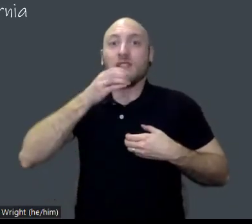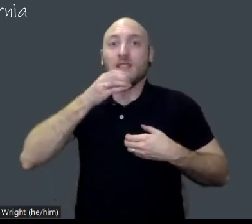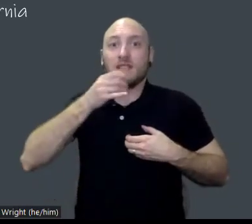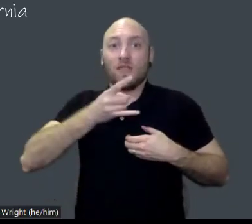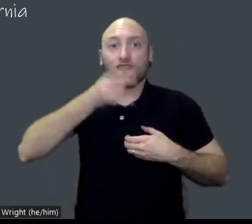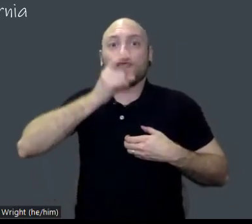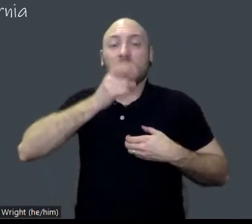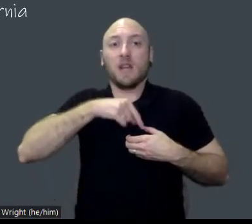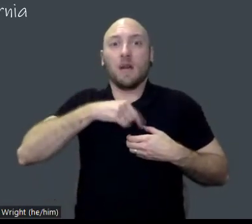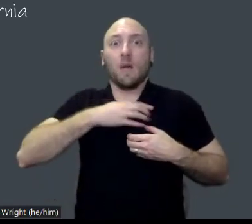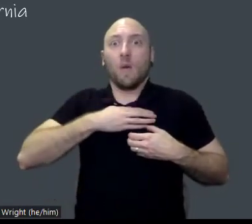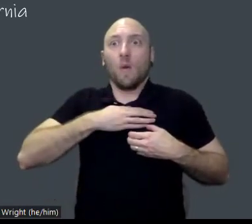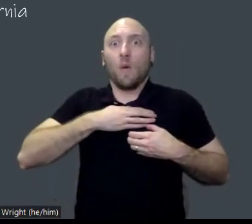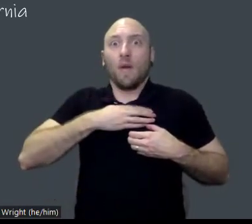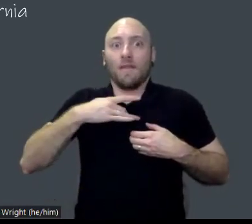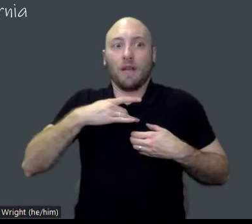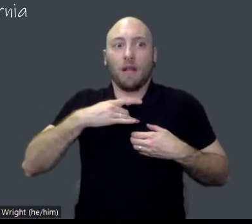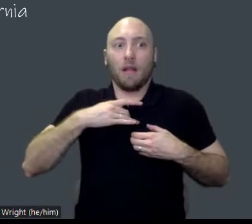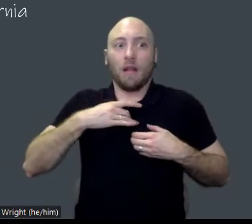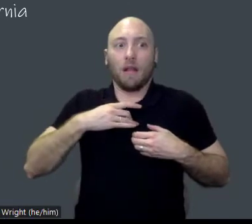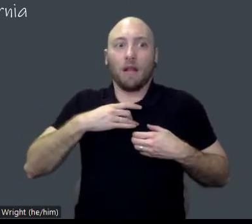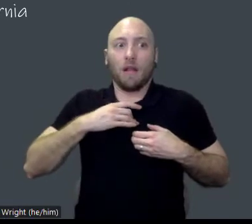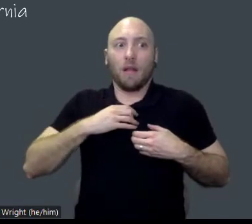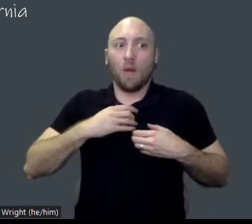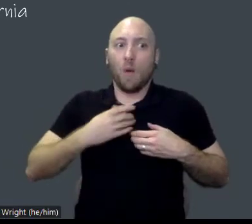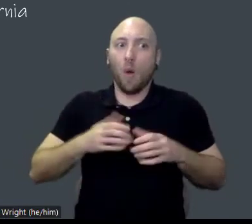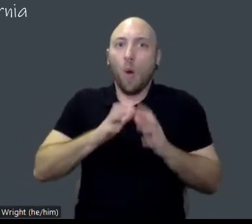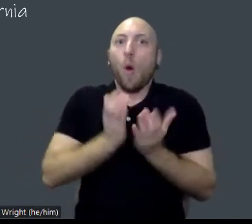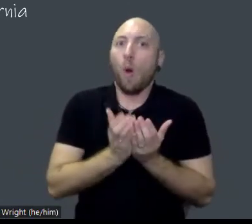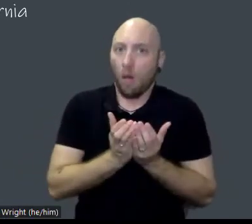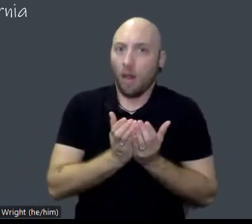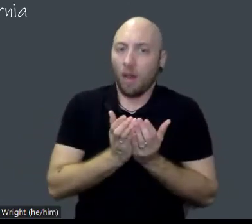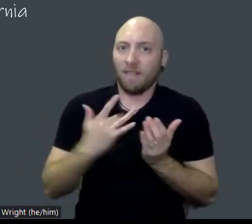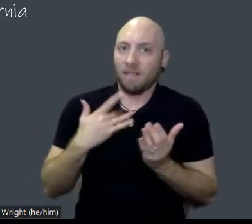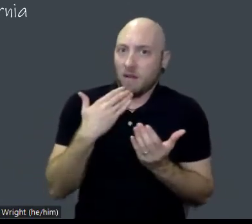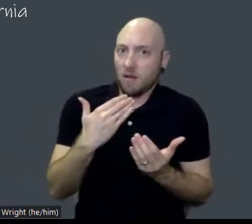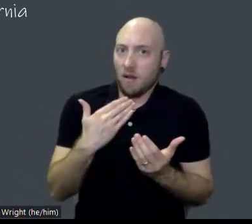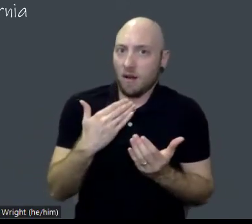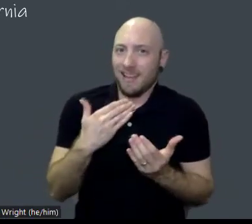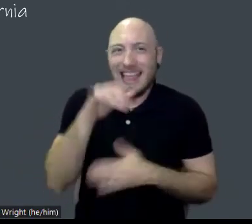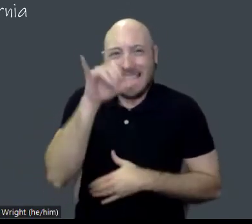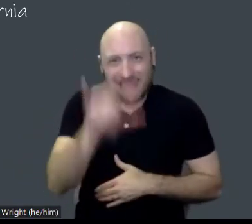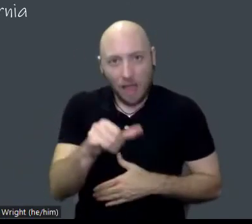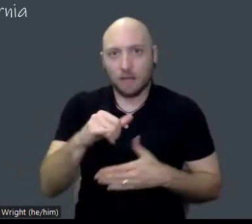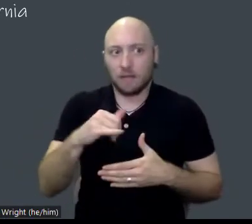use. It's about what happens when you do, and like what that feeling, what that substance fulfills in you that's not already there.